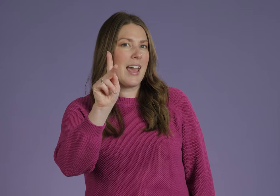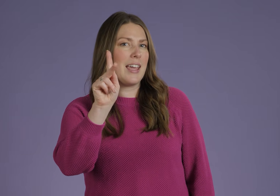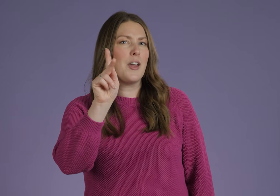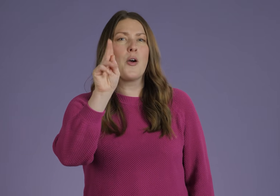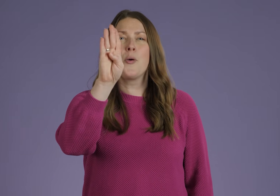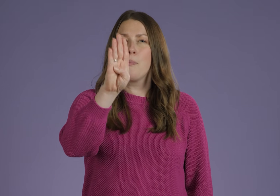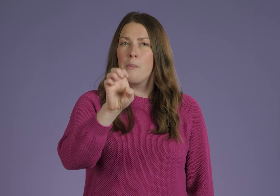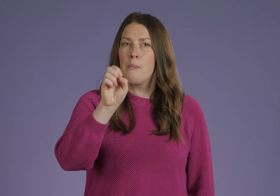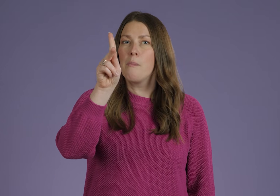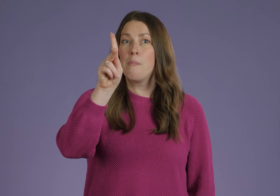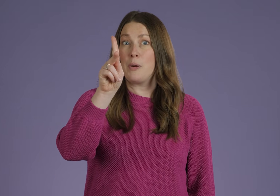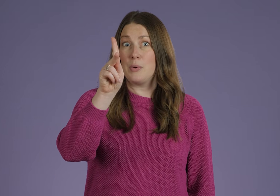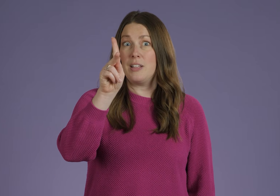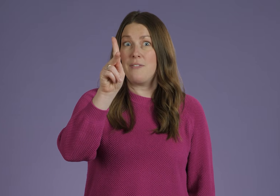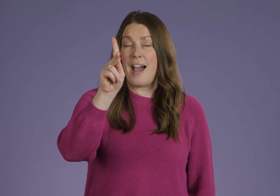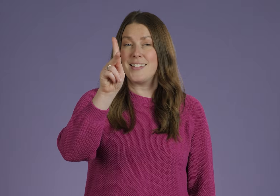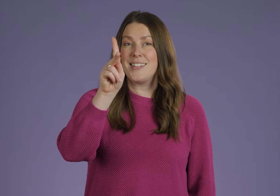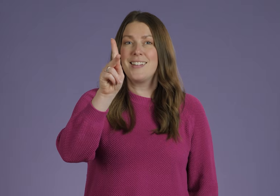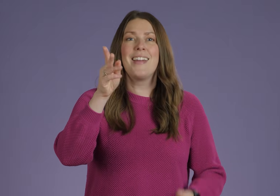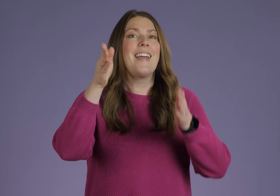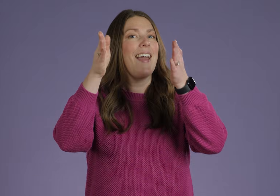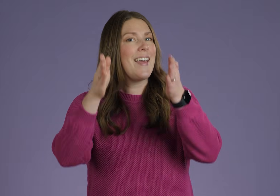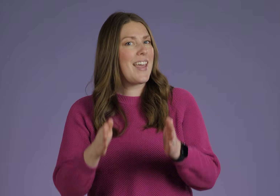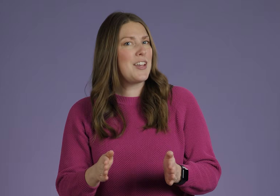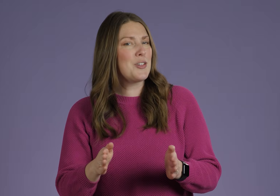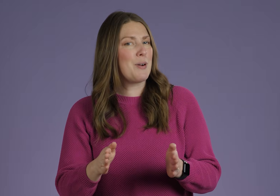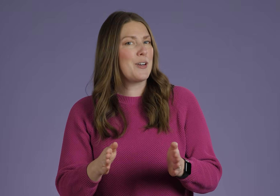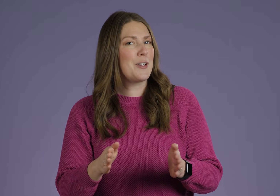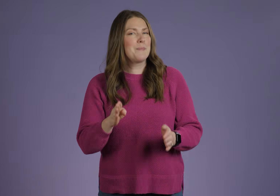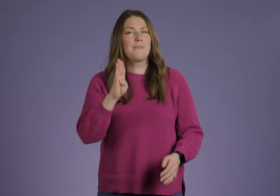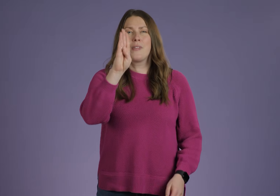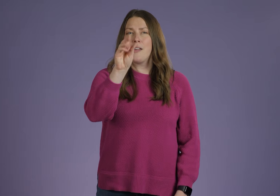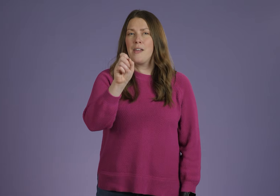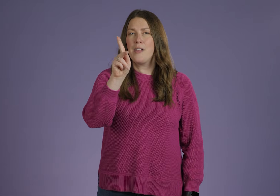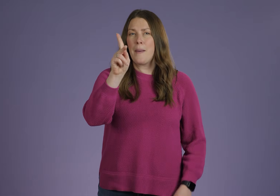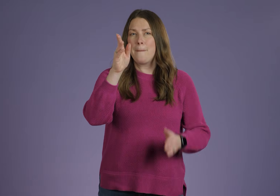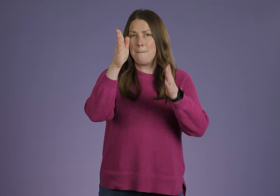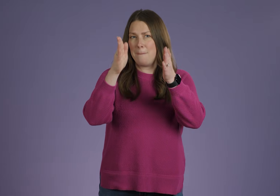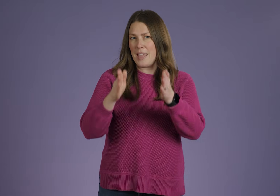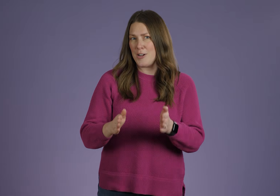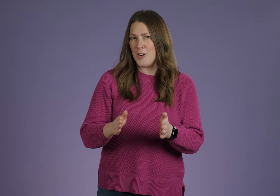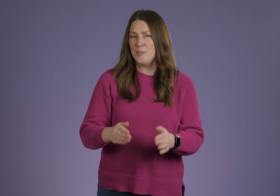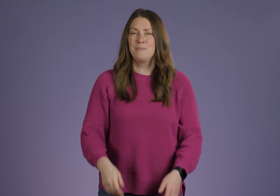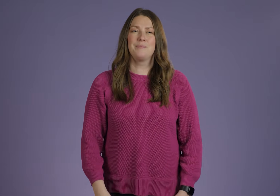B-A-N-K, but really fast. And the agent marker, banker.